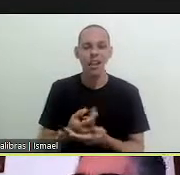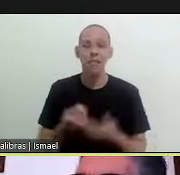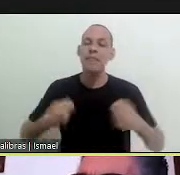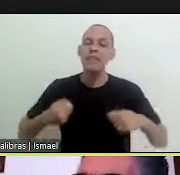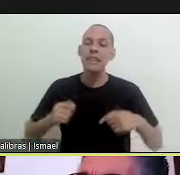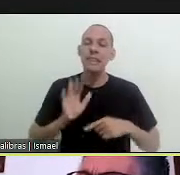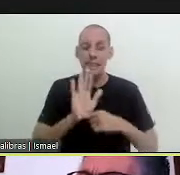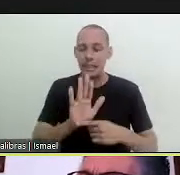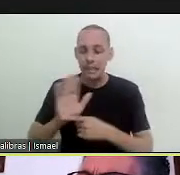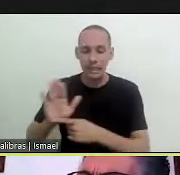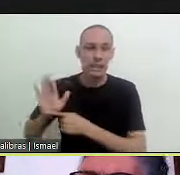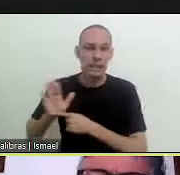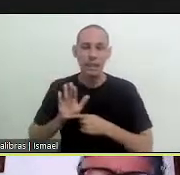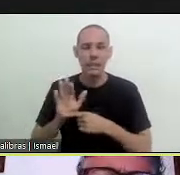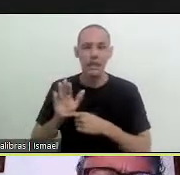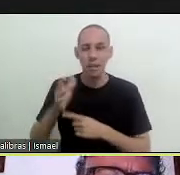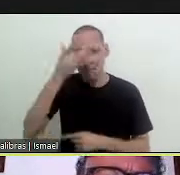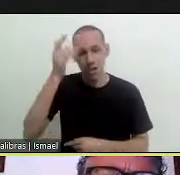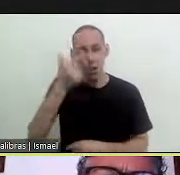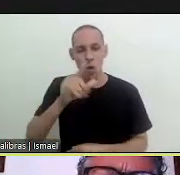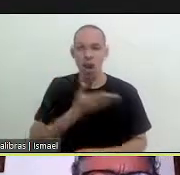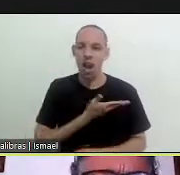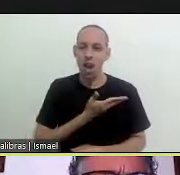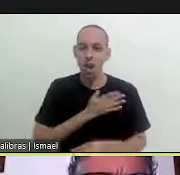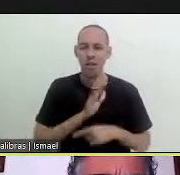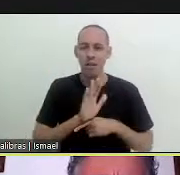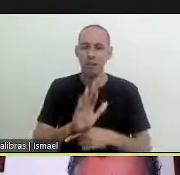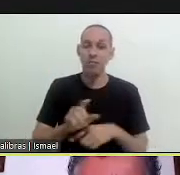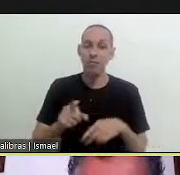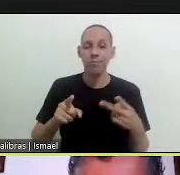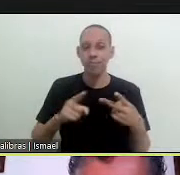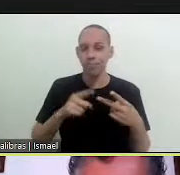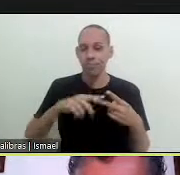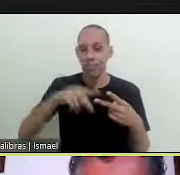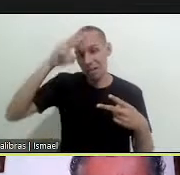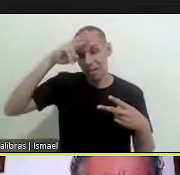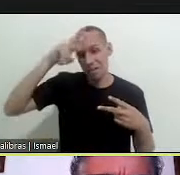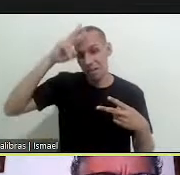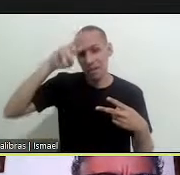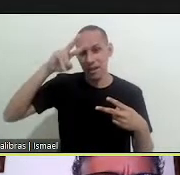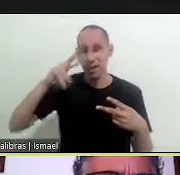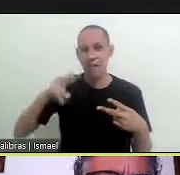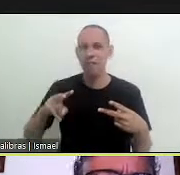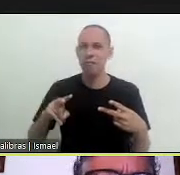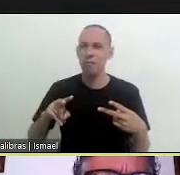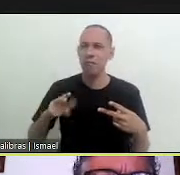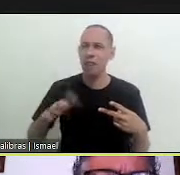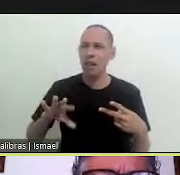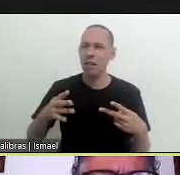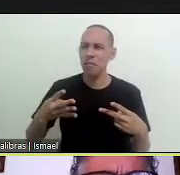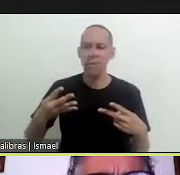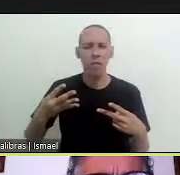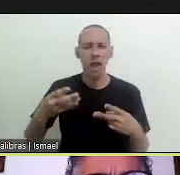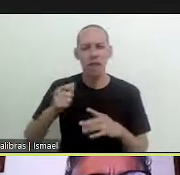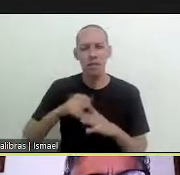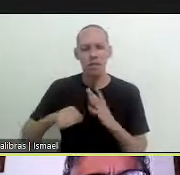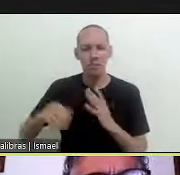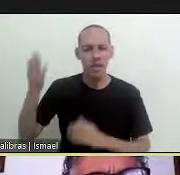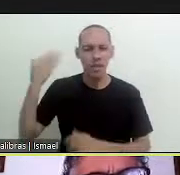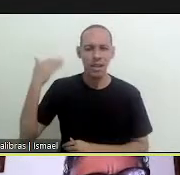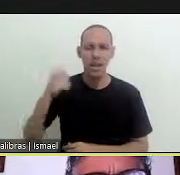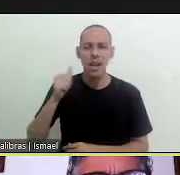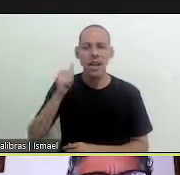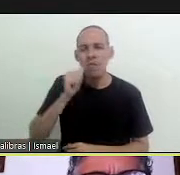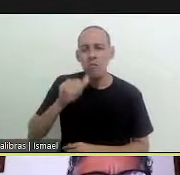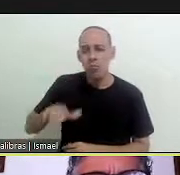find allies for this information and then in mexico there approximately four months